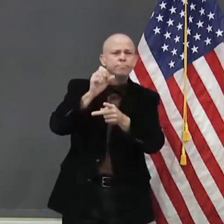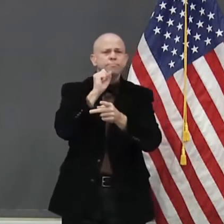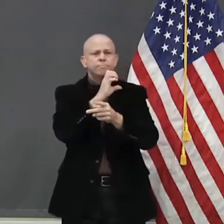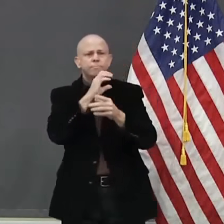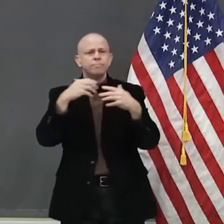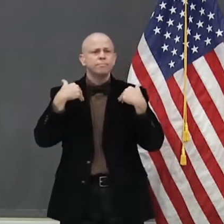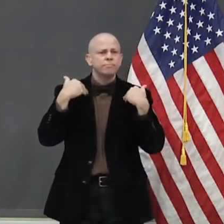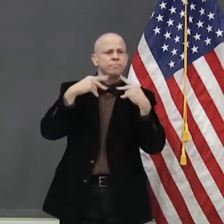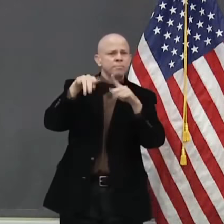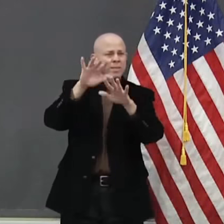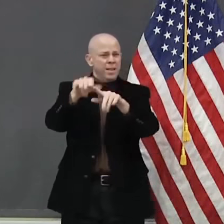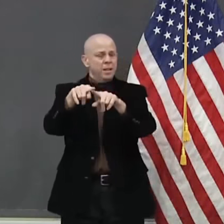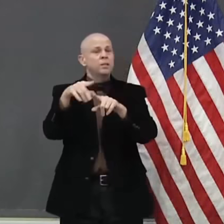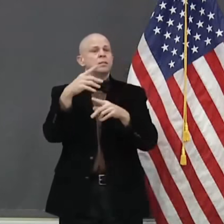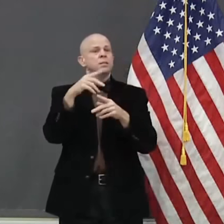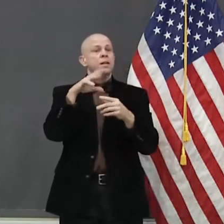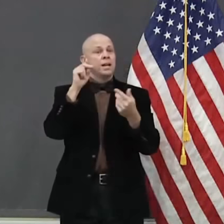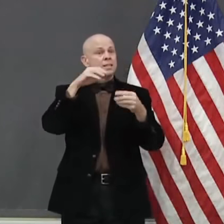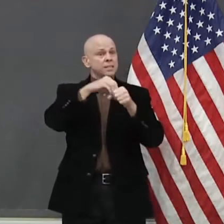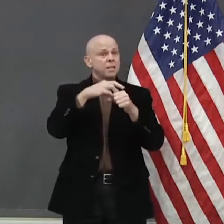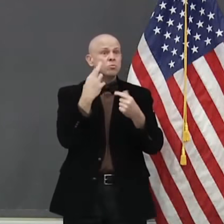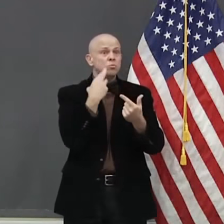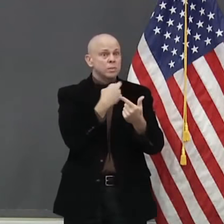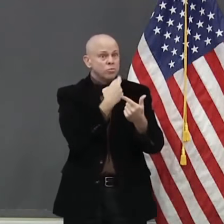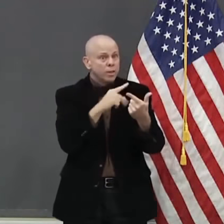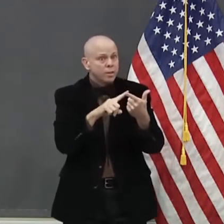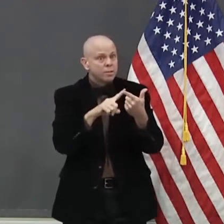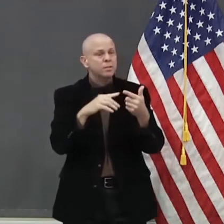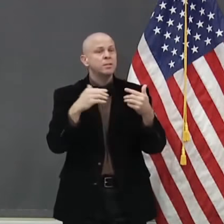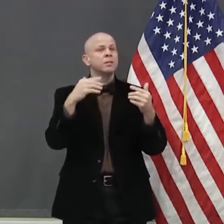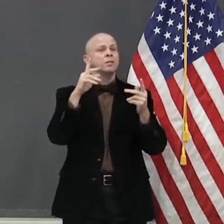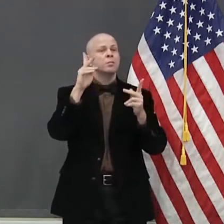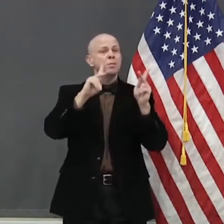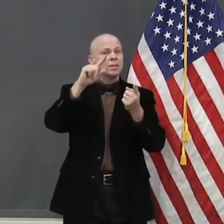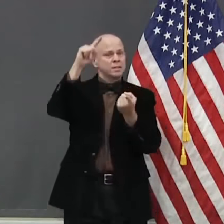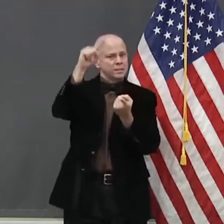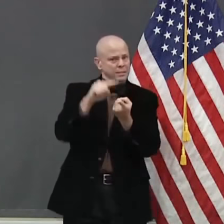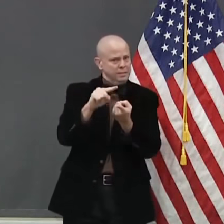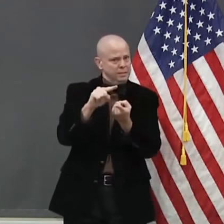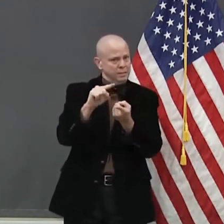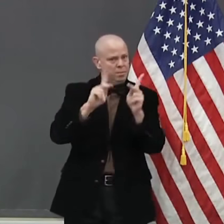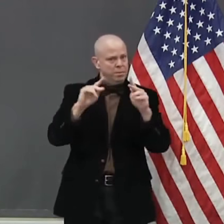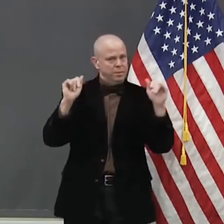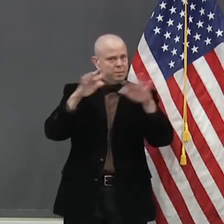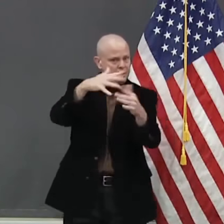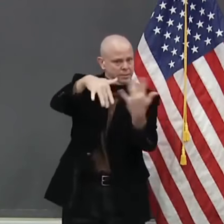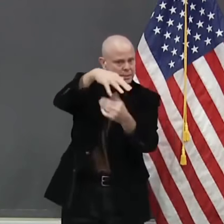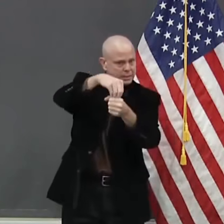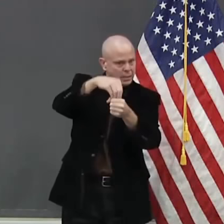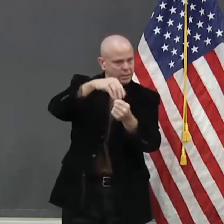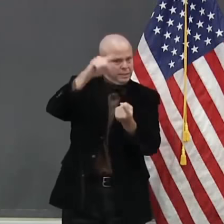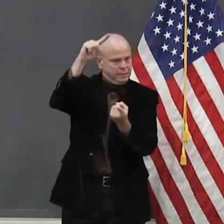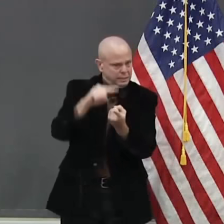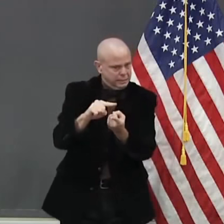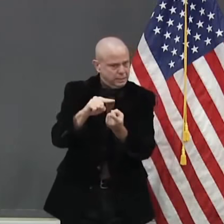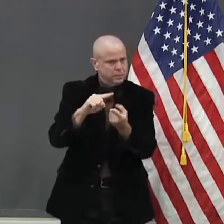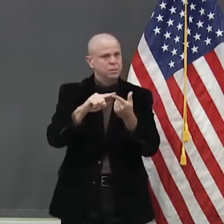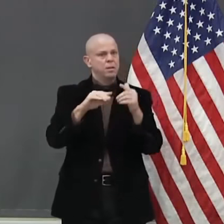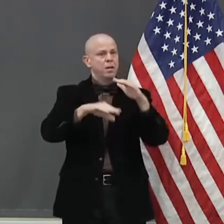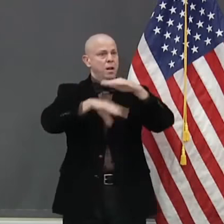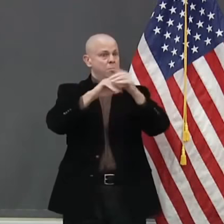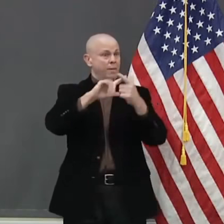reducing indoor restaurant capacity to a maximum of 50 people, including both staff